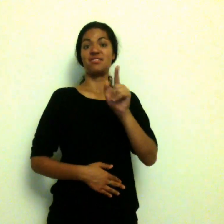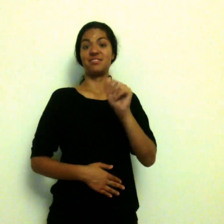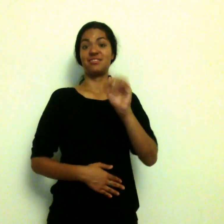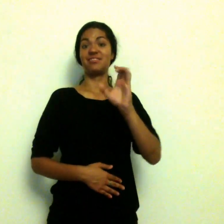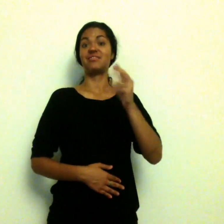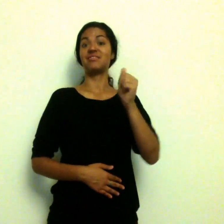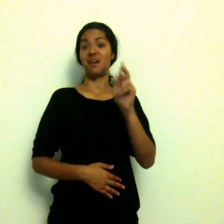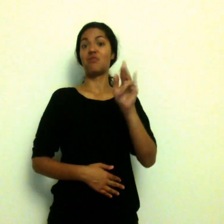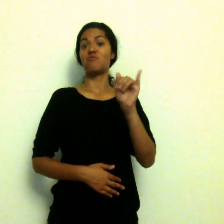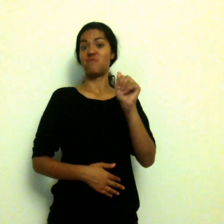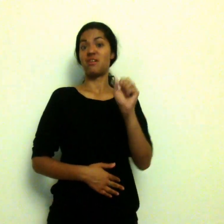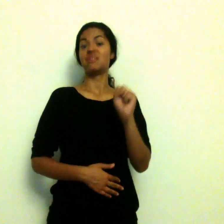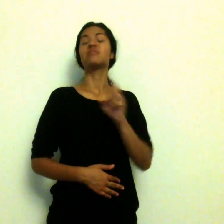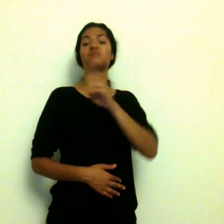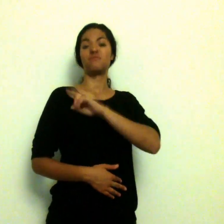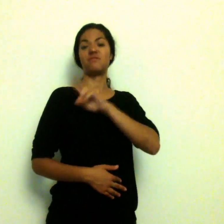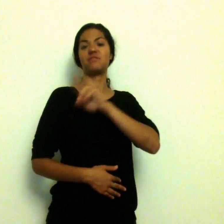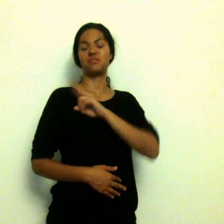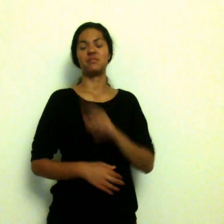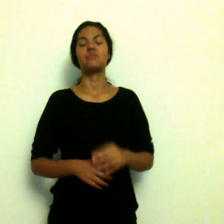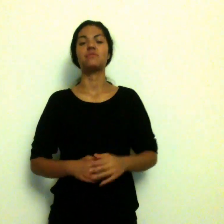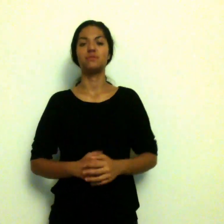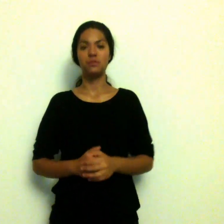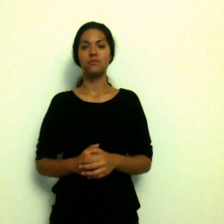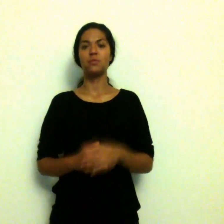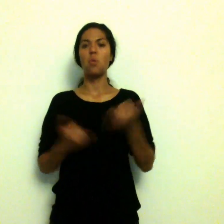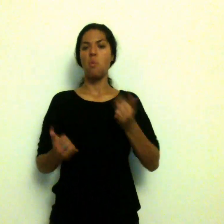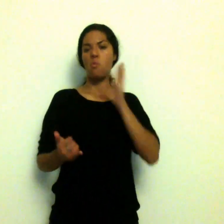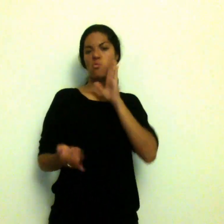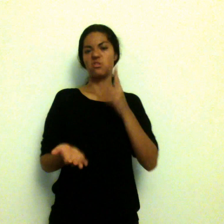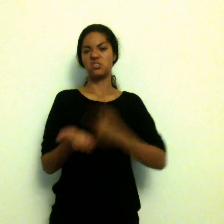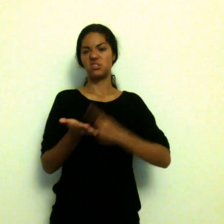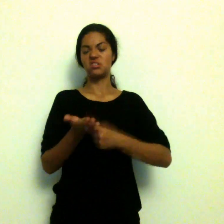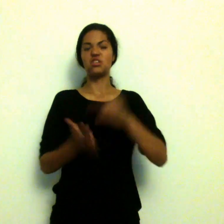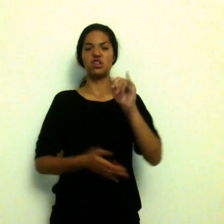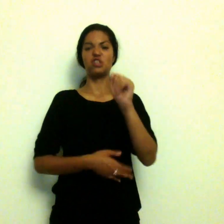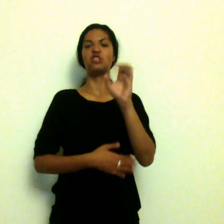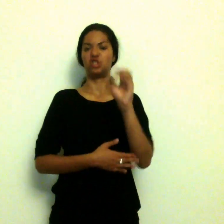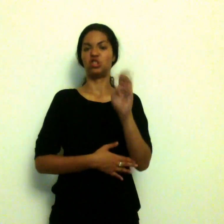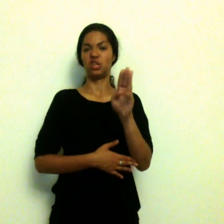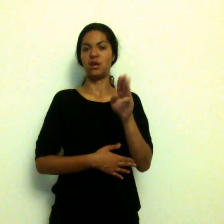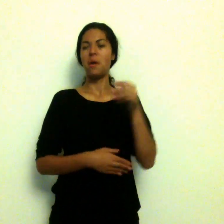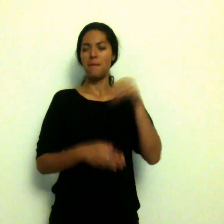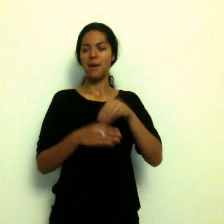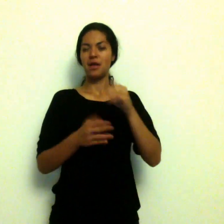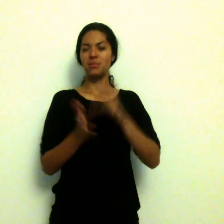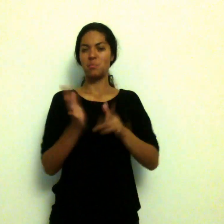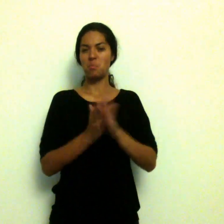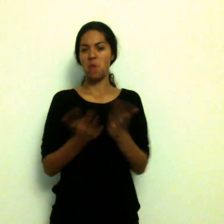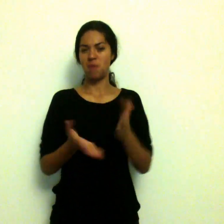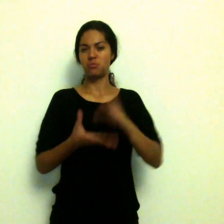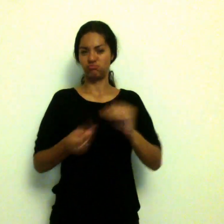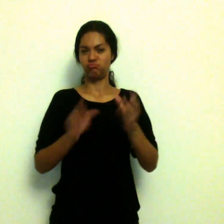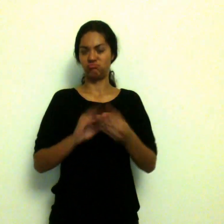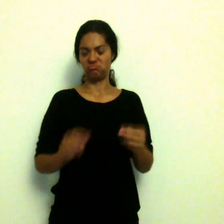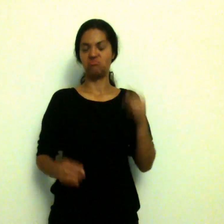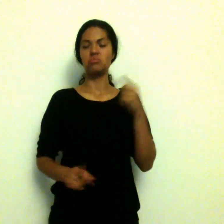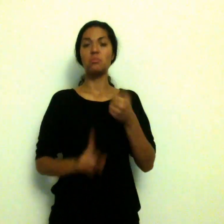most famous men in history, but he did not start very well. His upbringing led to many problems. He lied, cheated, ran away